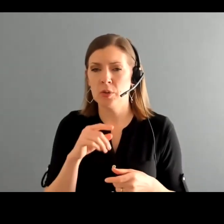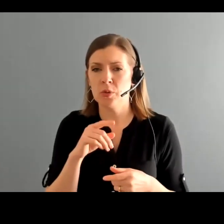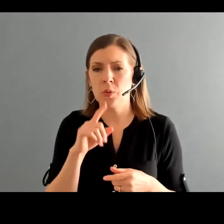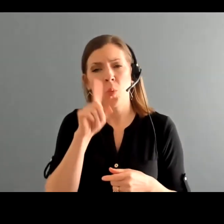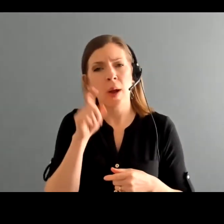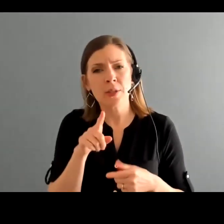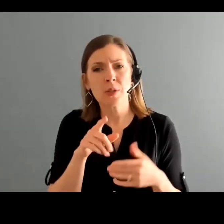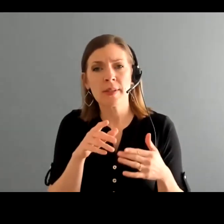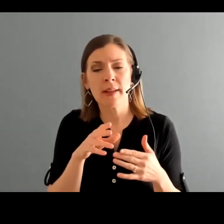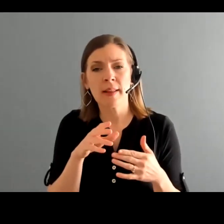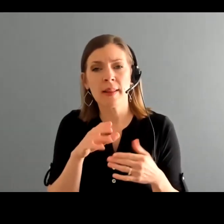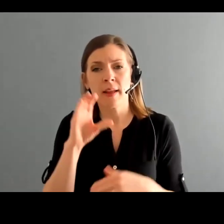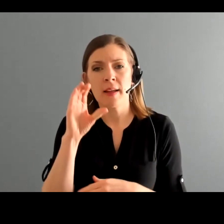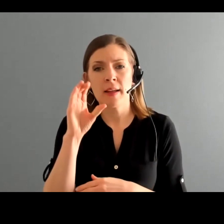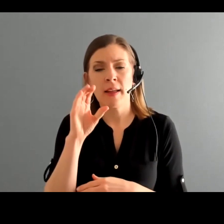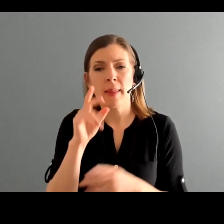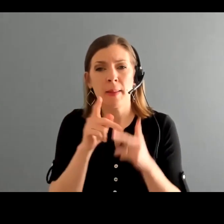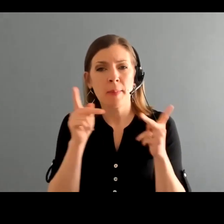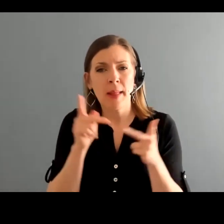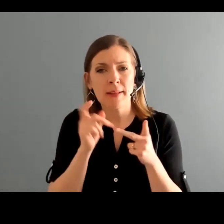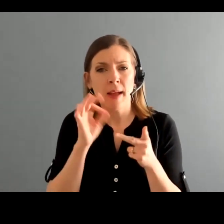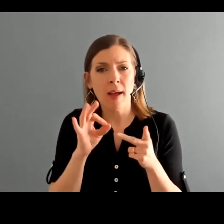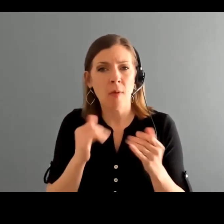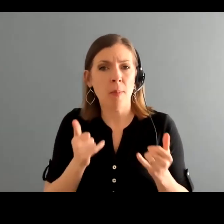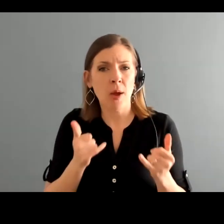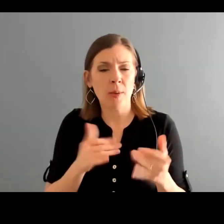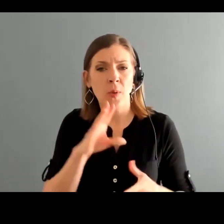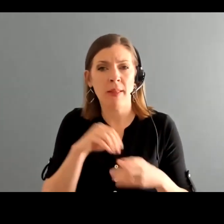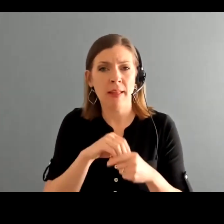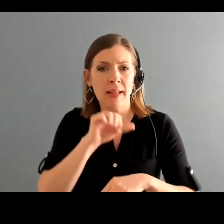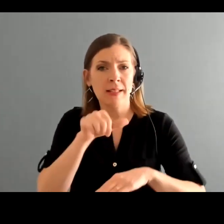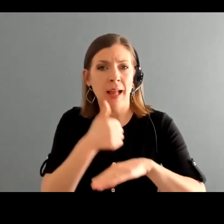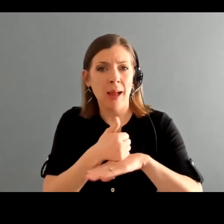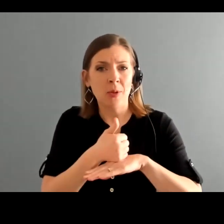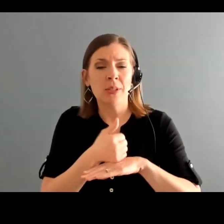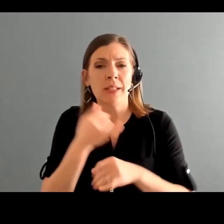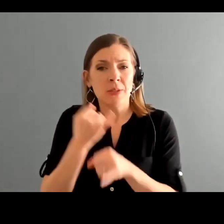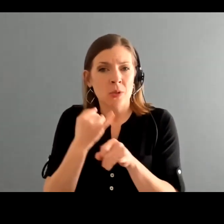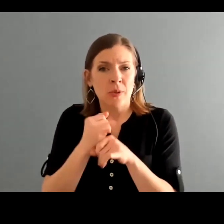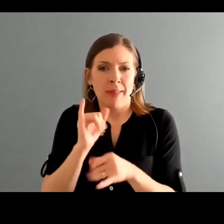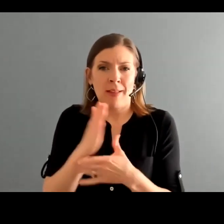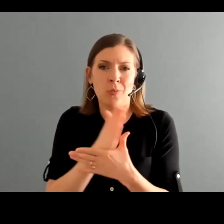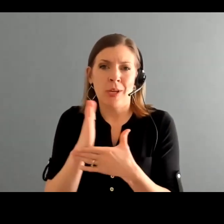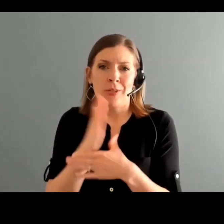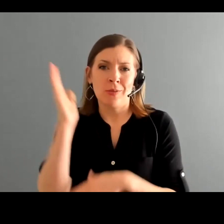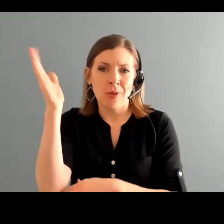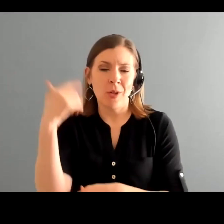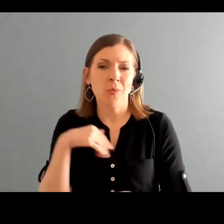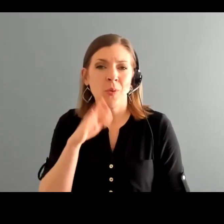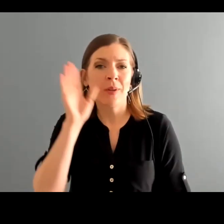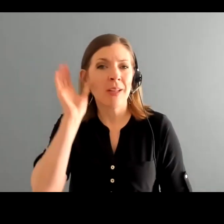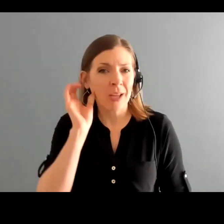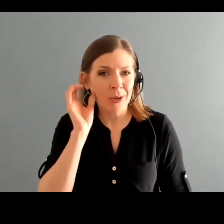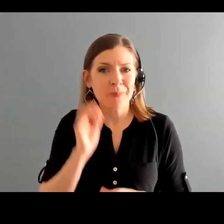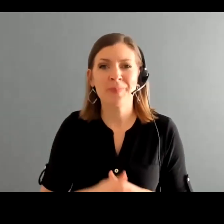question the canonical status of modernism within established institutions. So that's the range of talks that we're going to hear. I've